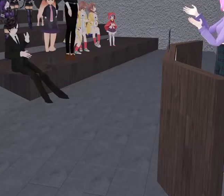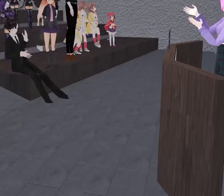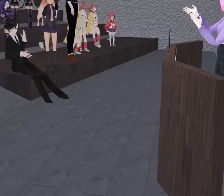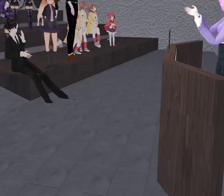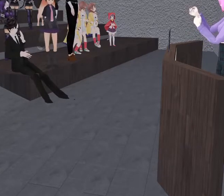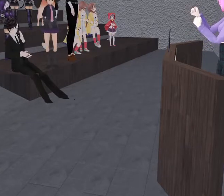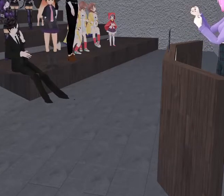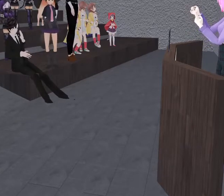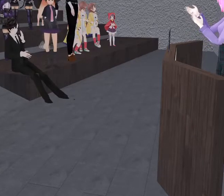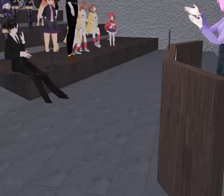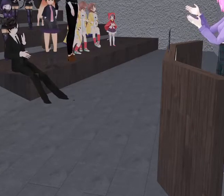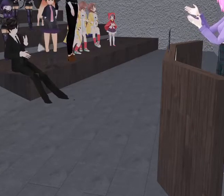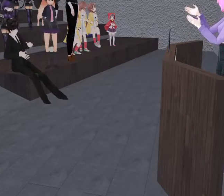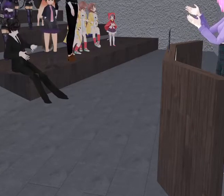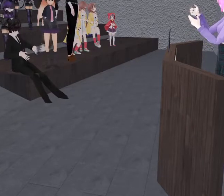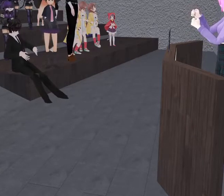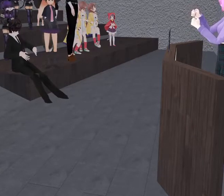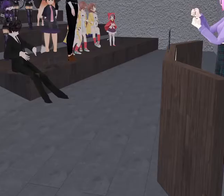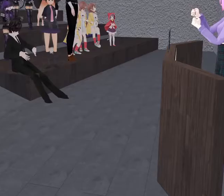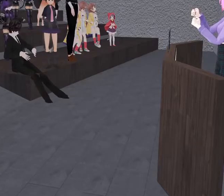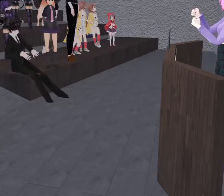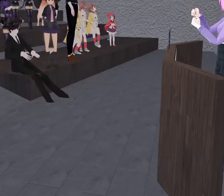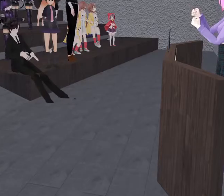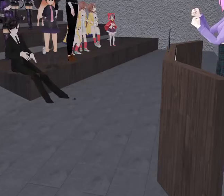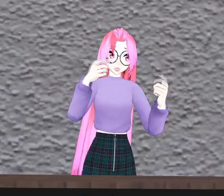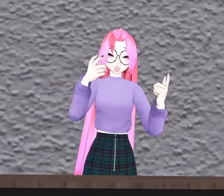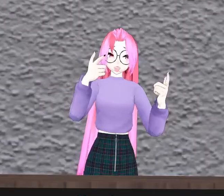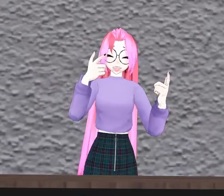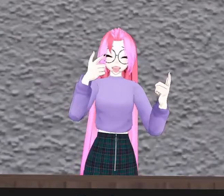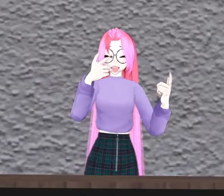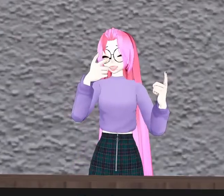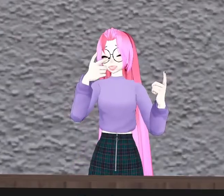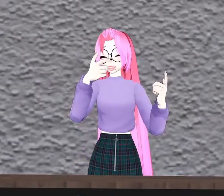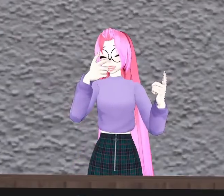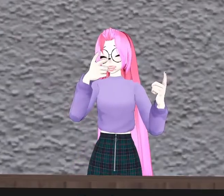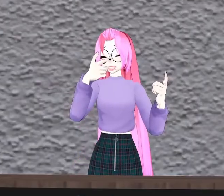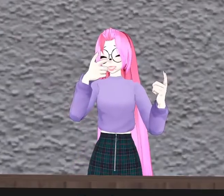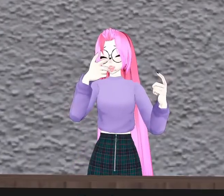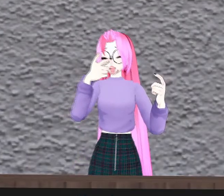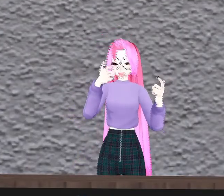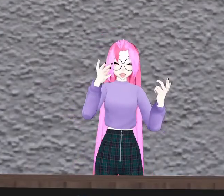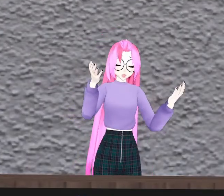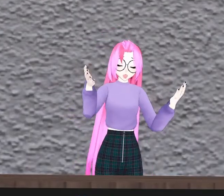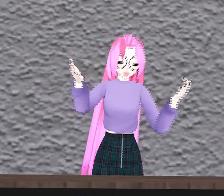right. So it's kind of like it sounds. So let's say the sentence, "I broke my